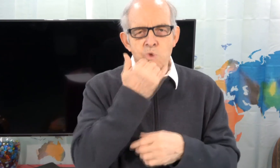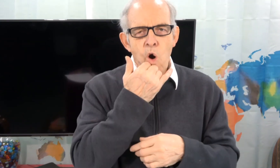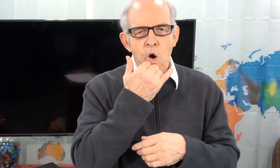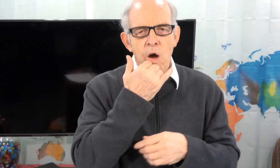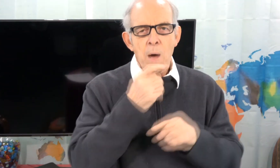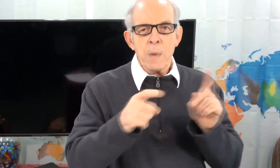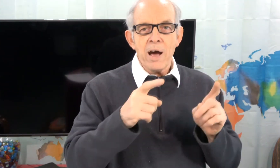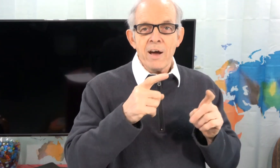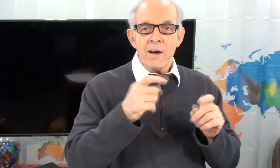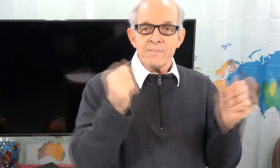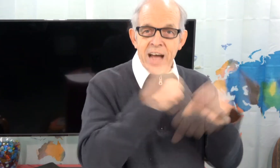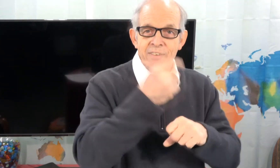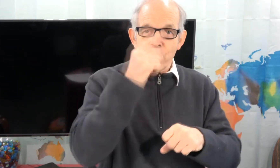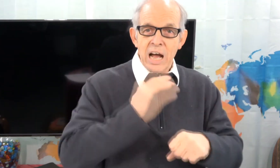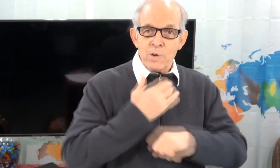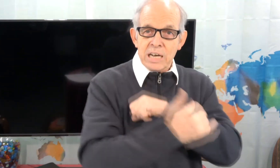wrong, but fight for our country,